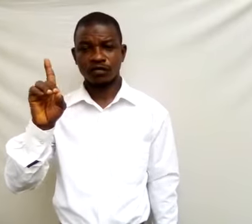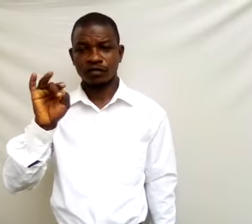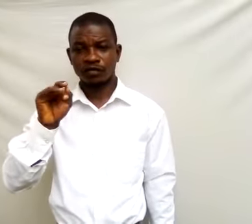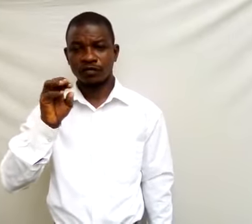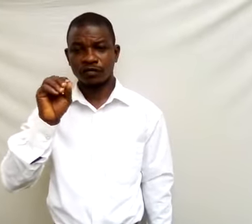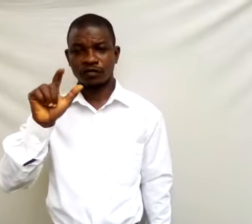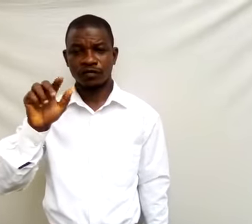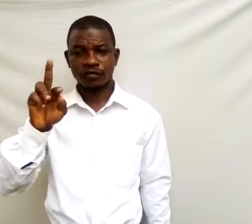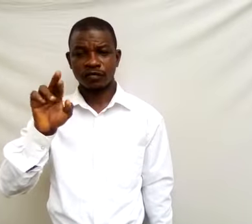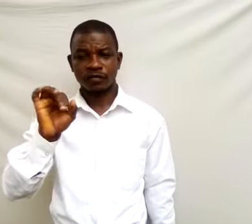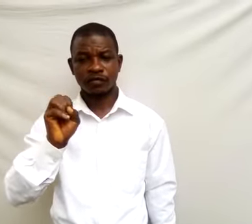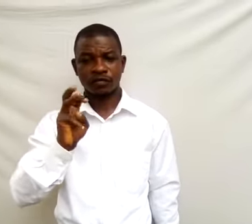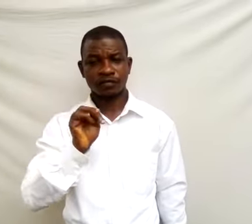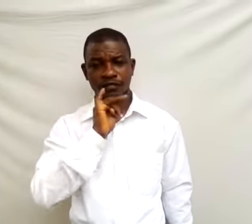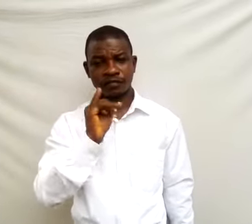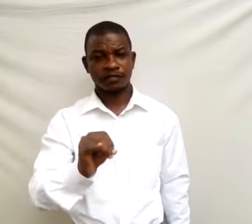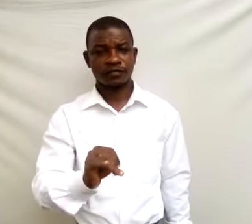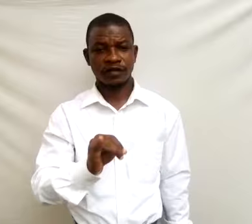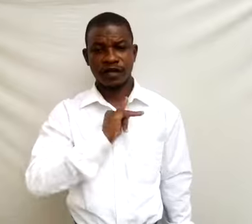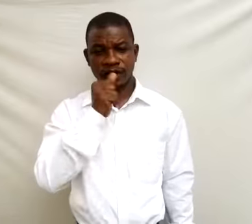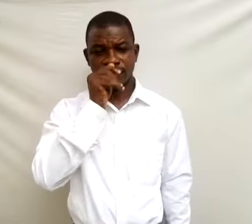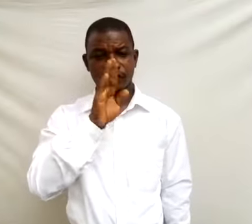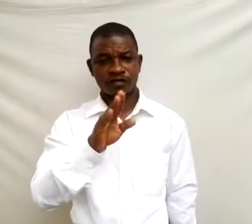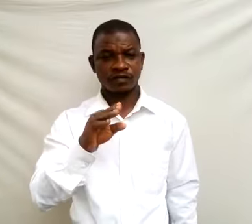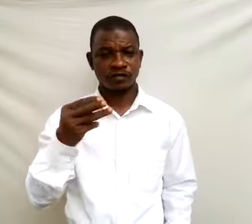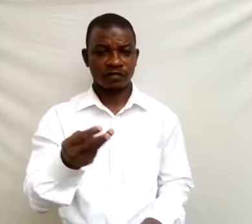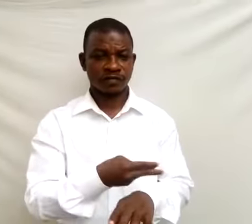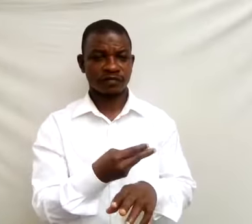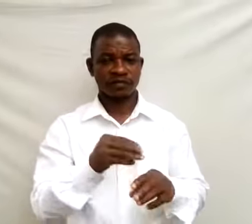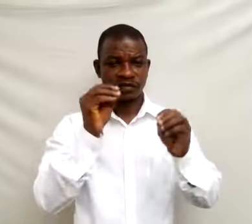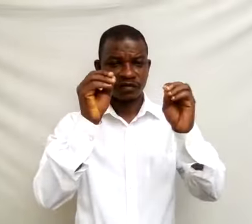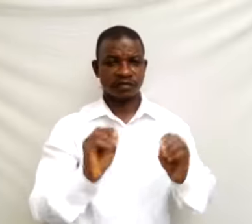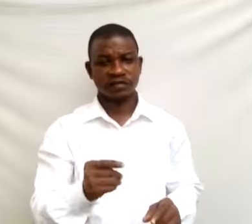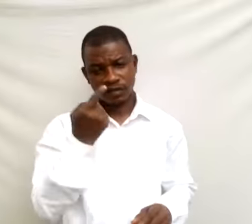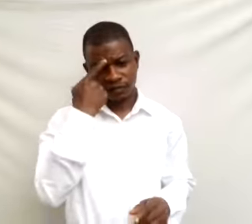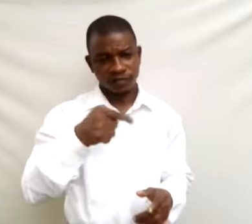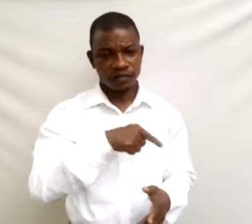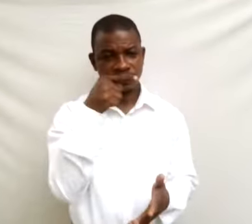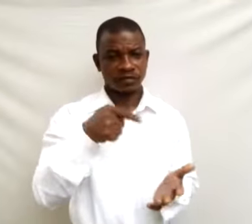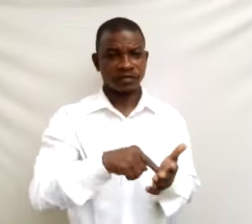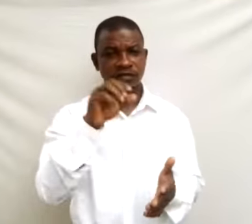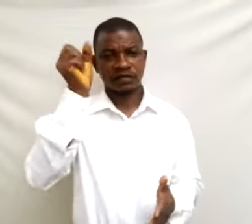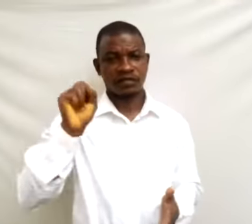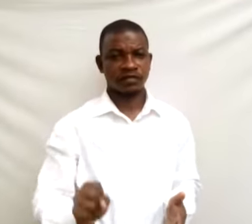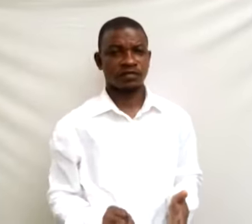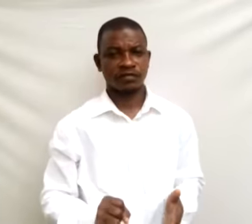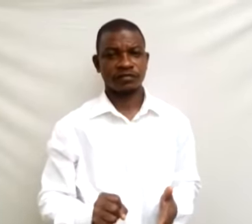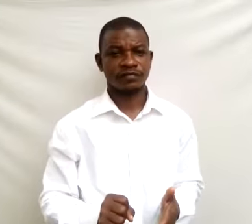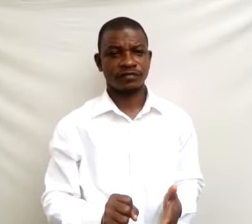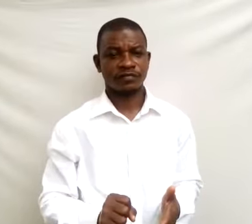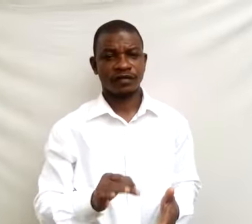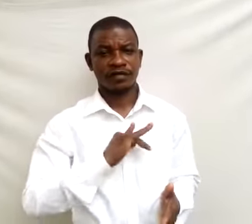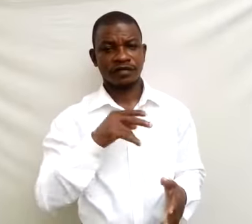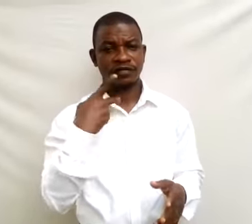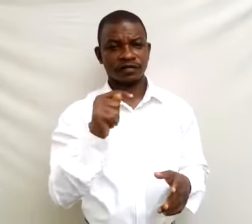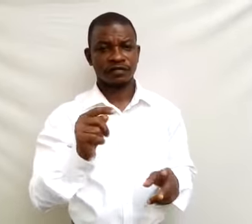Oluremi. I am your mathematics teacher for this session, and the topic to be